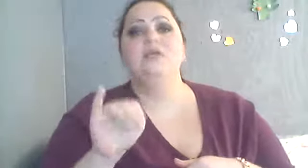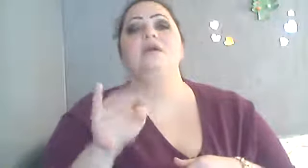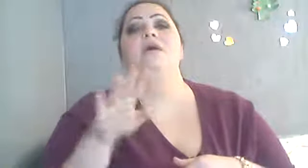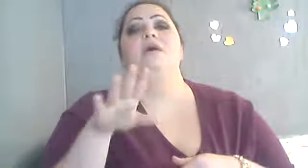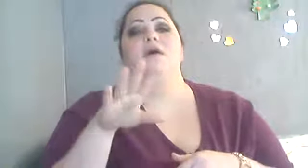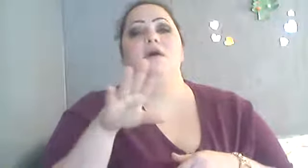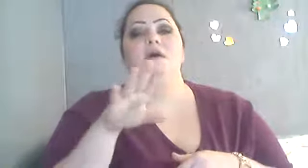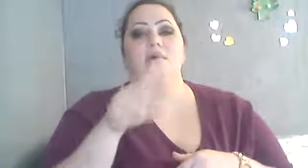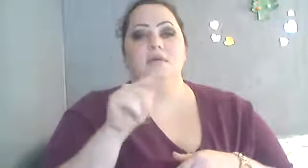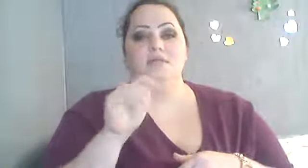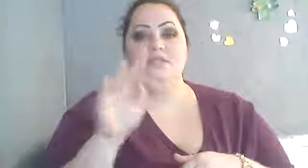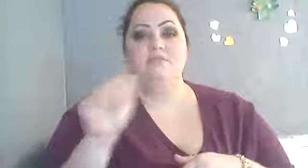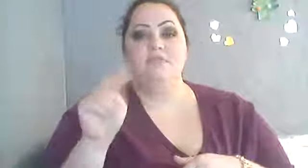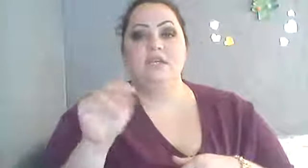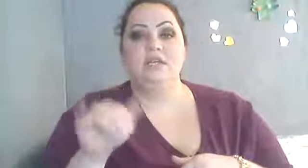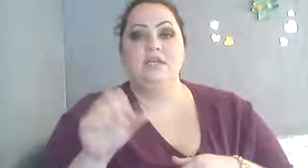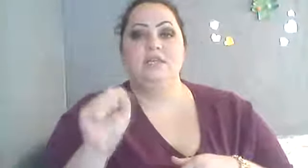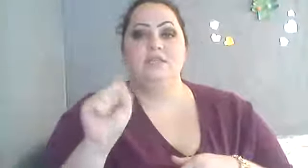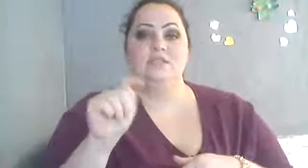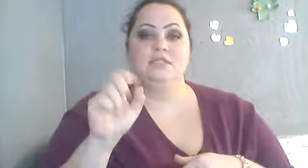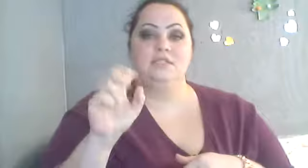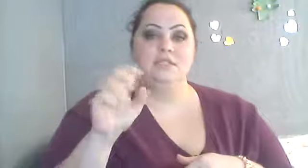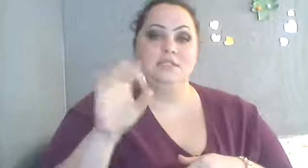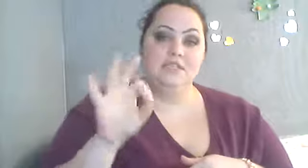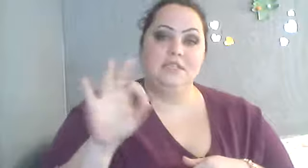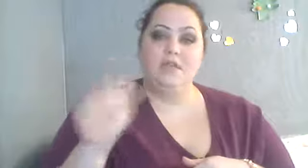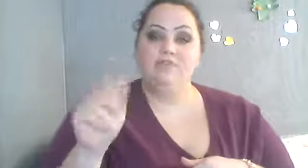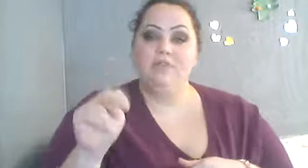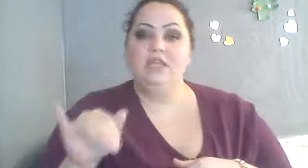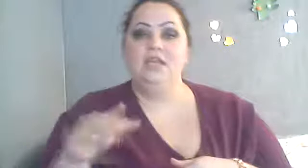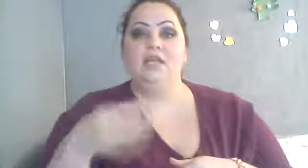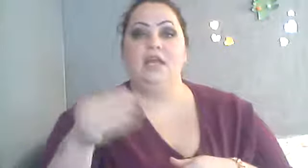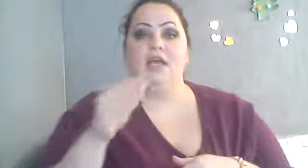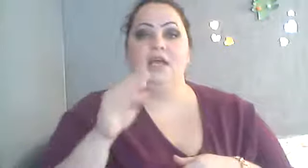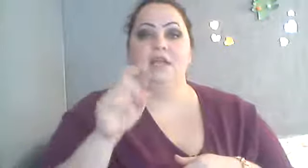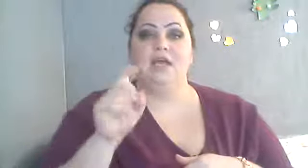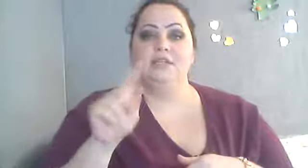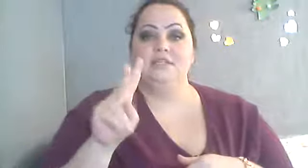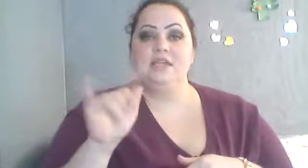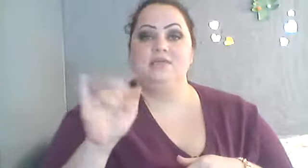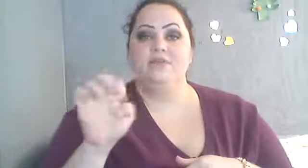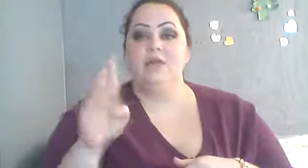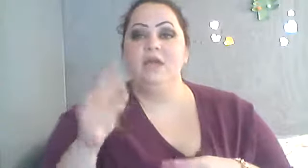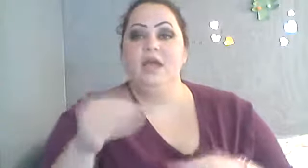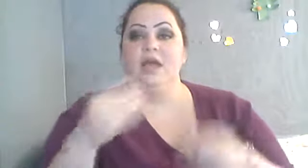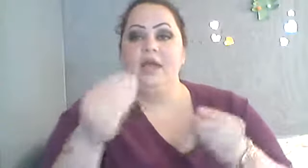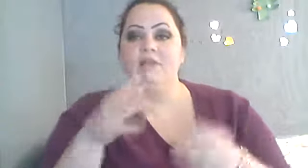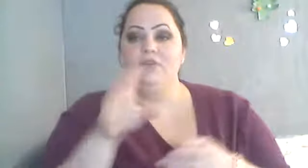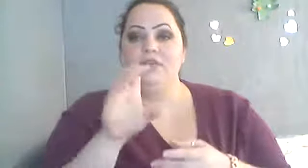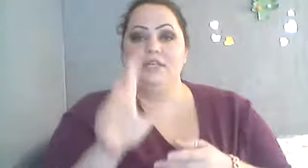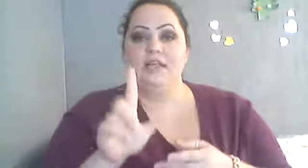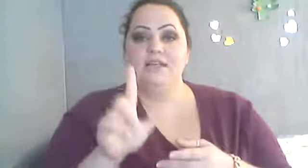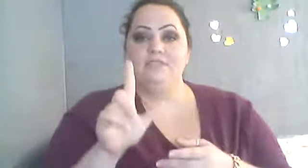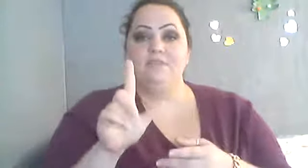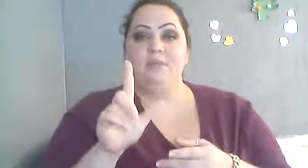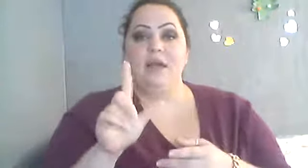Kiyomi, Tiffany, Stephanie, and Xavier, I gave you guys a classifier